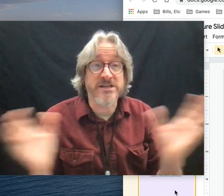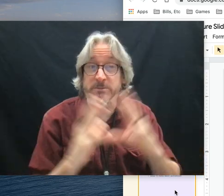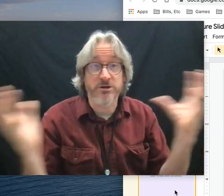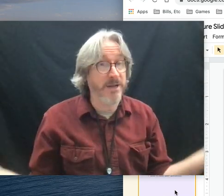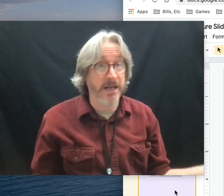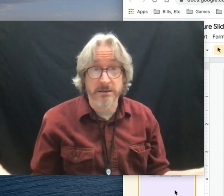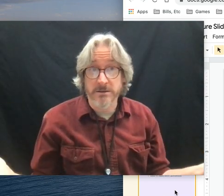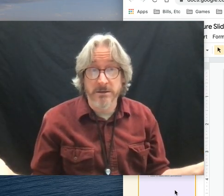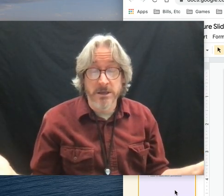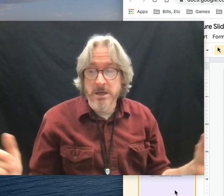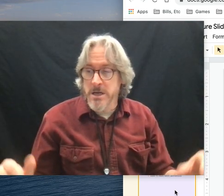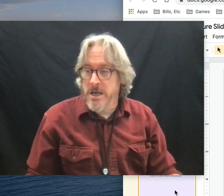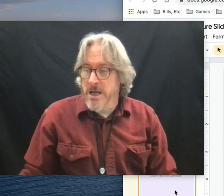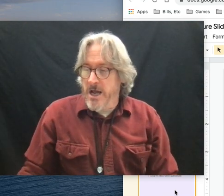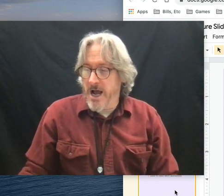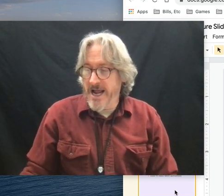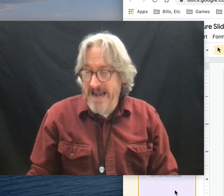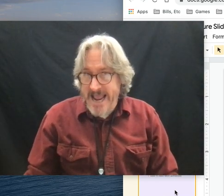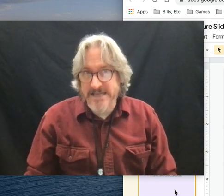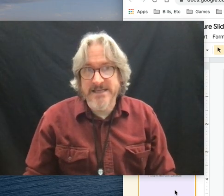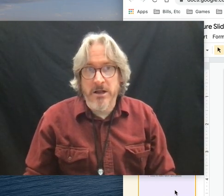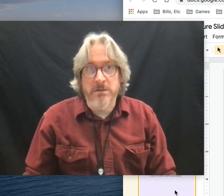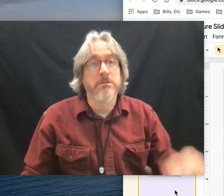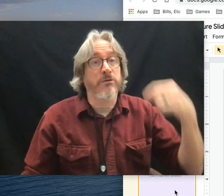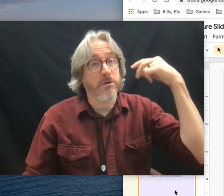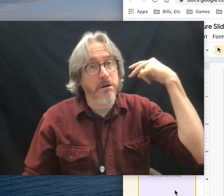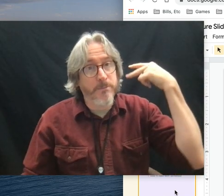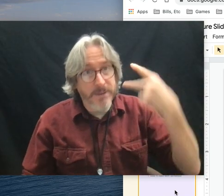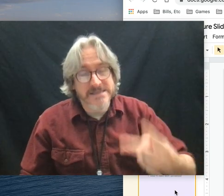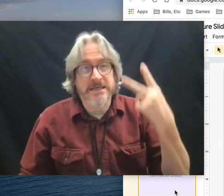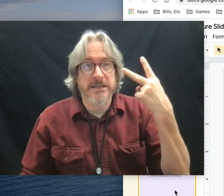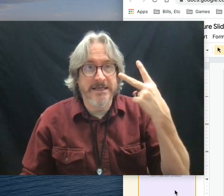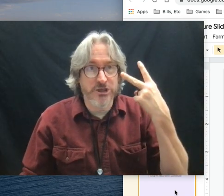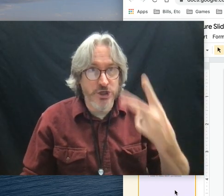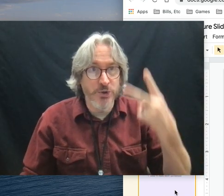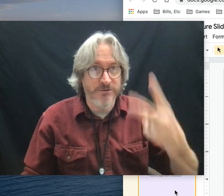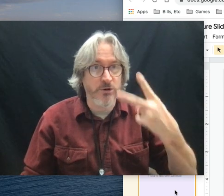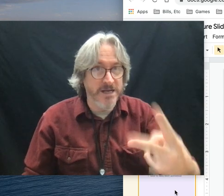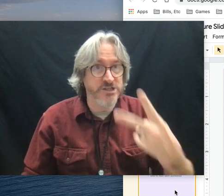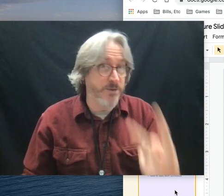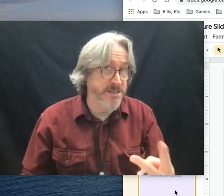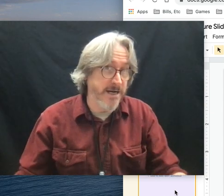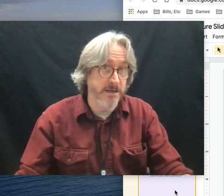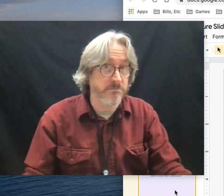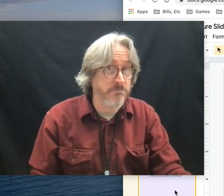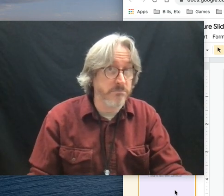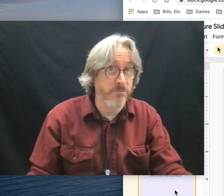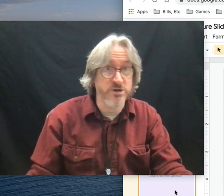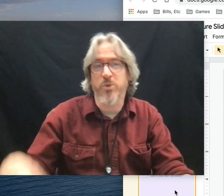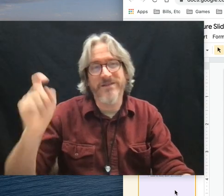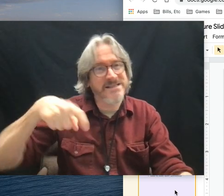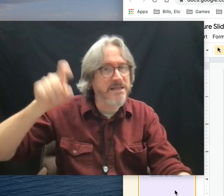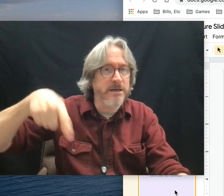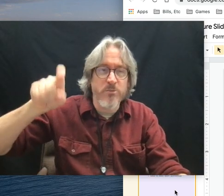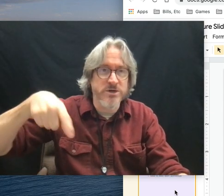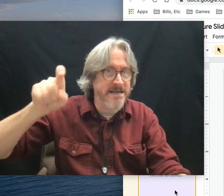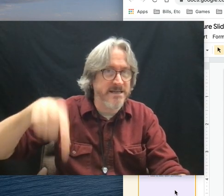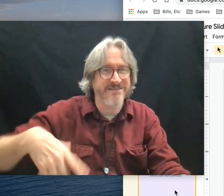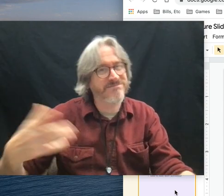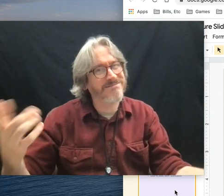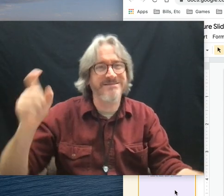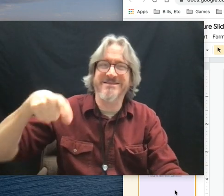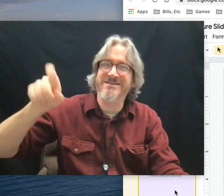They're very similar in meaning. In ASL, there are basically two different ways you can sign. There's one that's a little bit